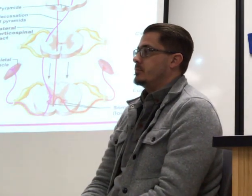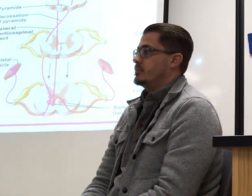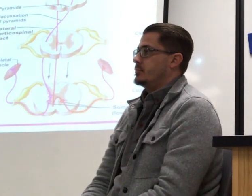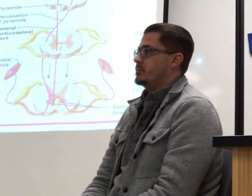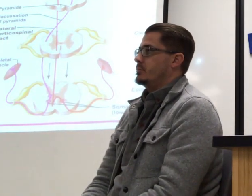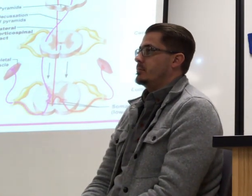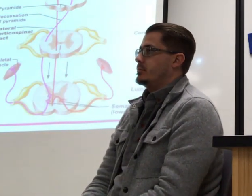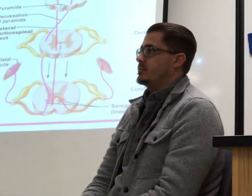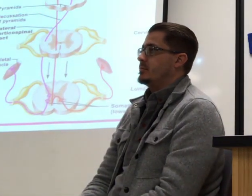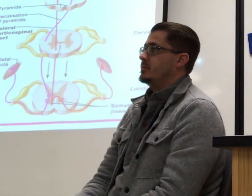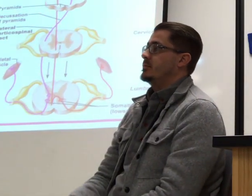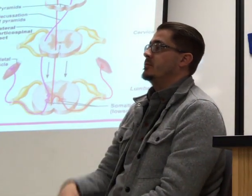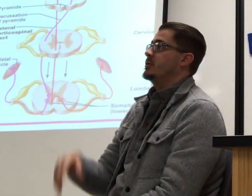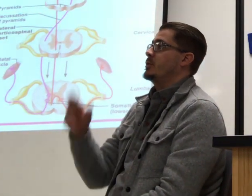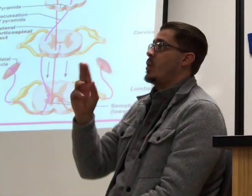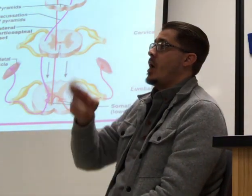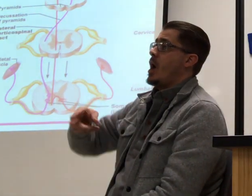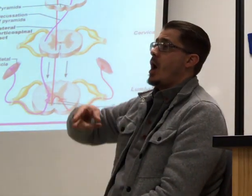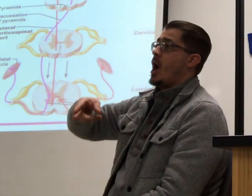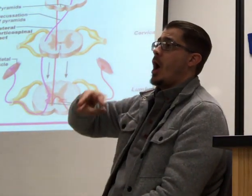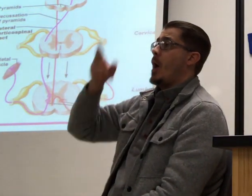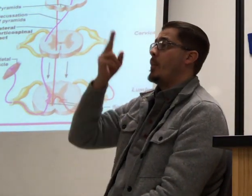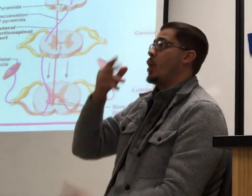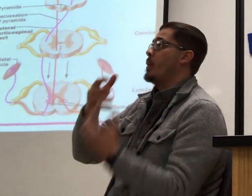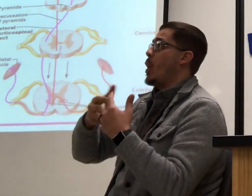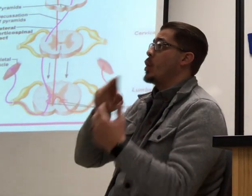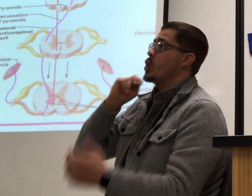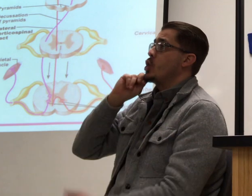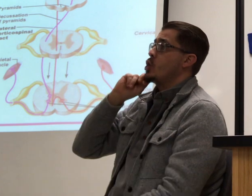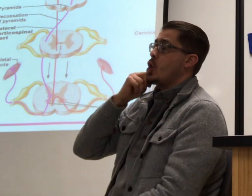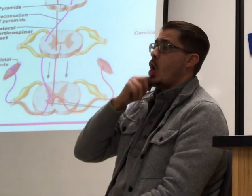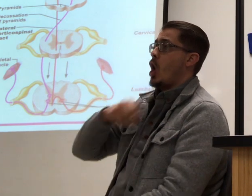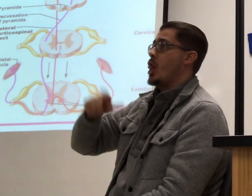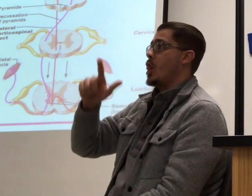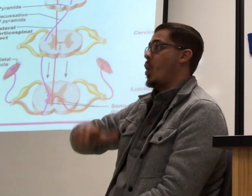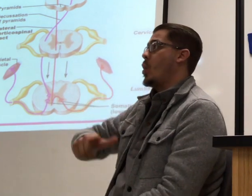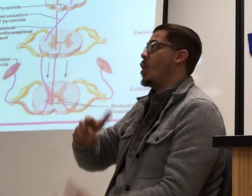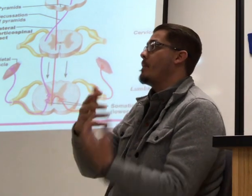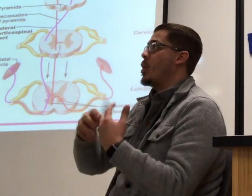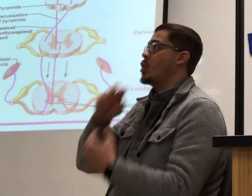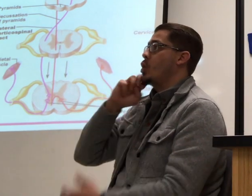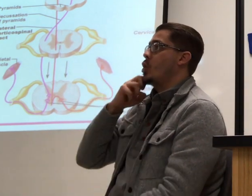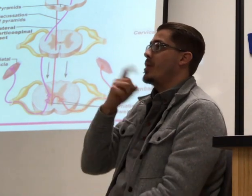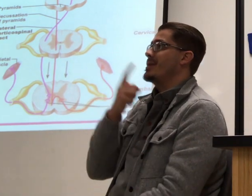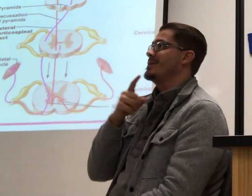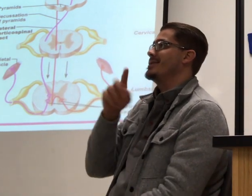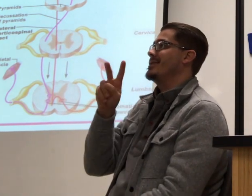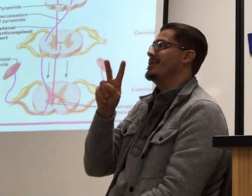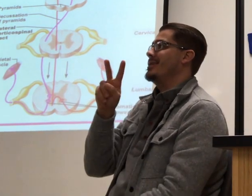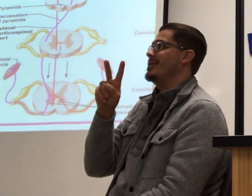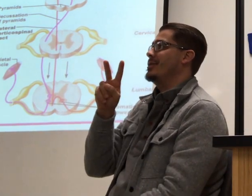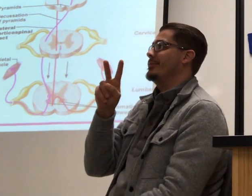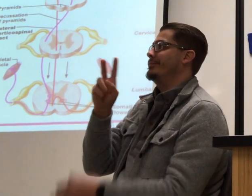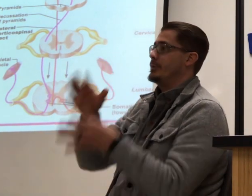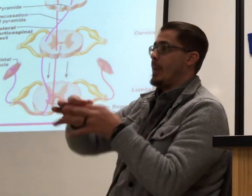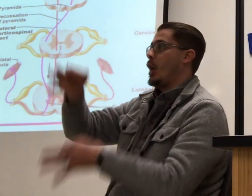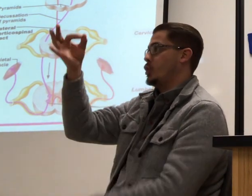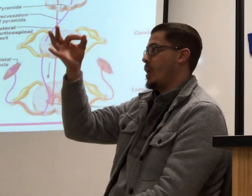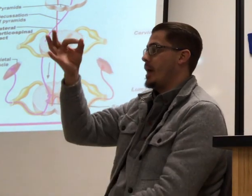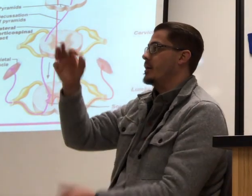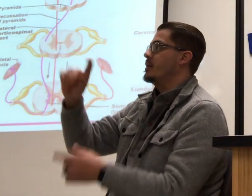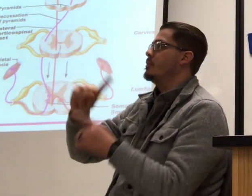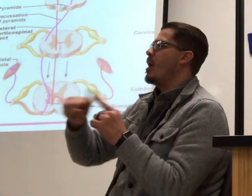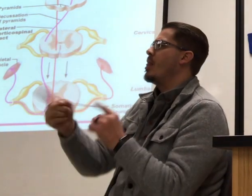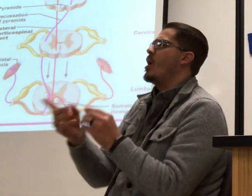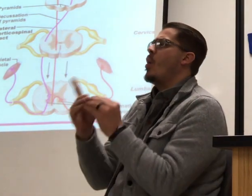So yeah, upper motor neuron, lower motor neuron. This is the ventral cortical spinal tract. However,